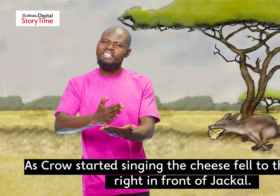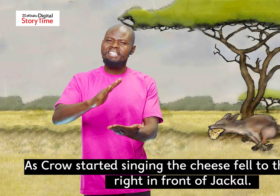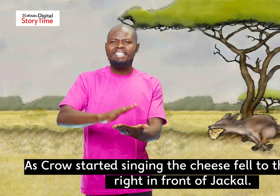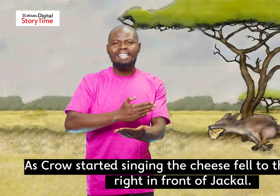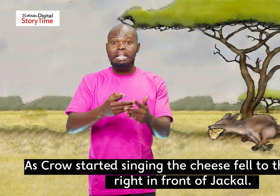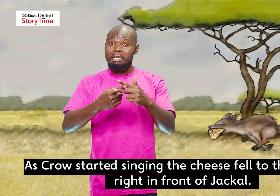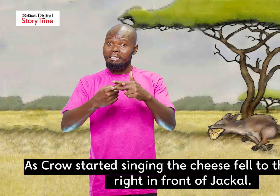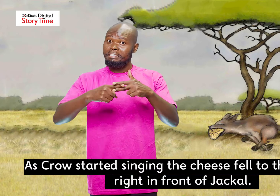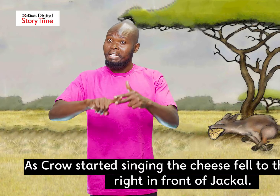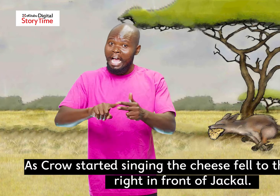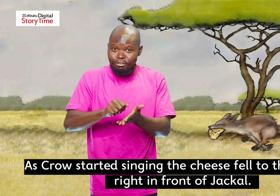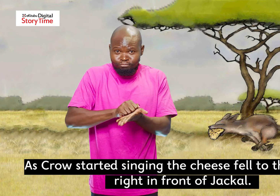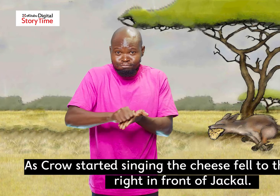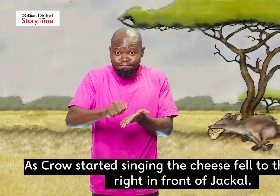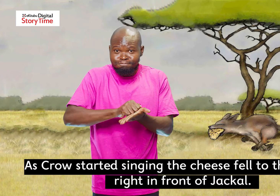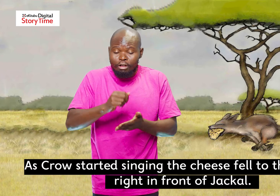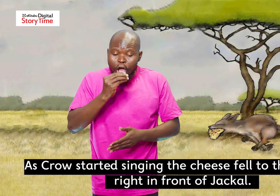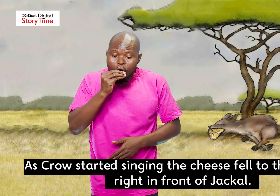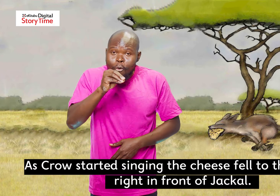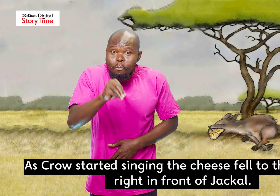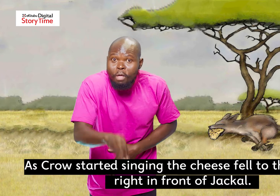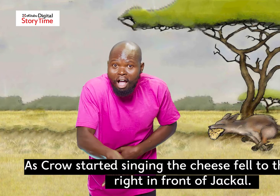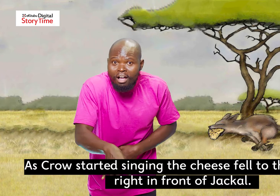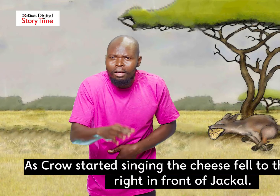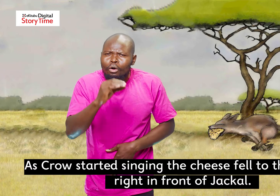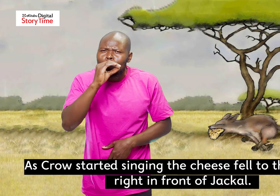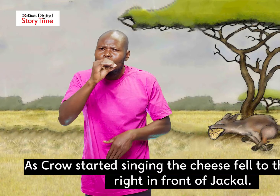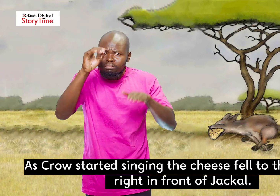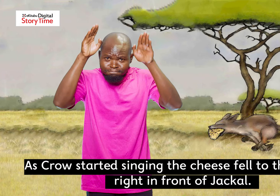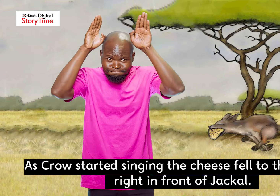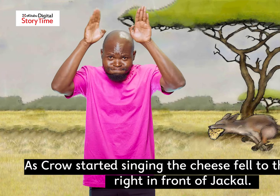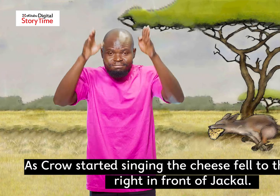As Crow started singing, the cheese fell to the ground, right in front of Jackal.